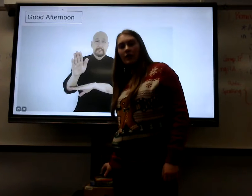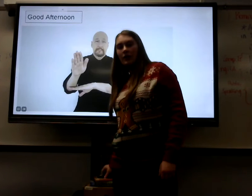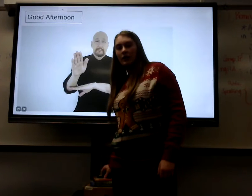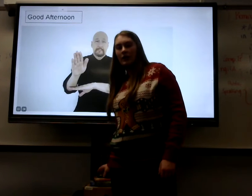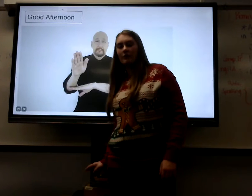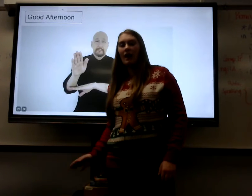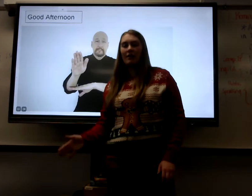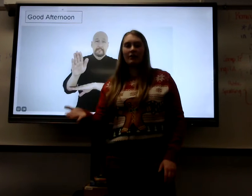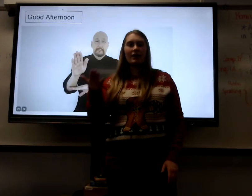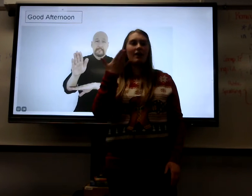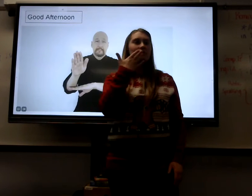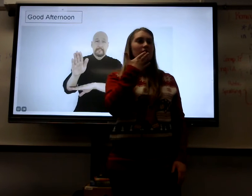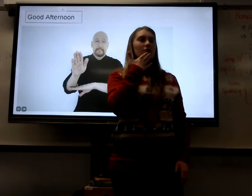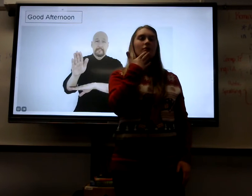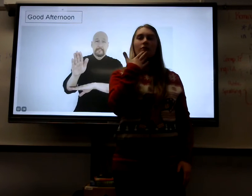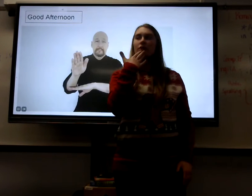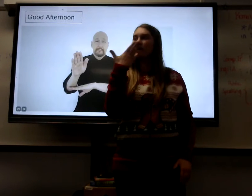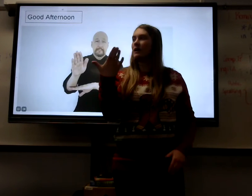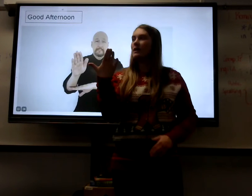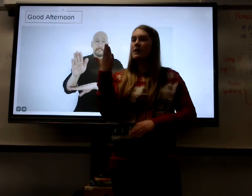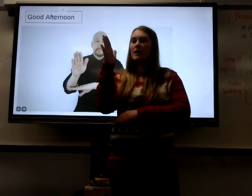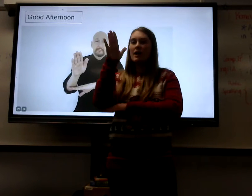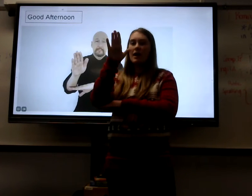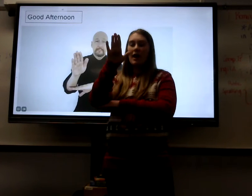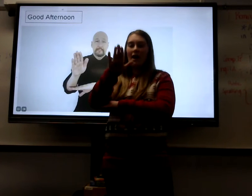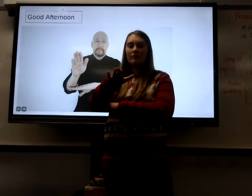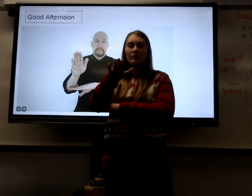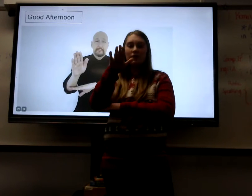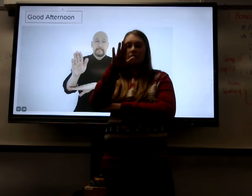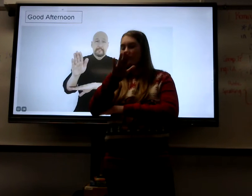Then we have Good Afternoon, Good Afternoon.